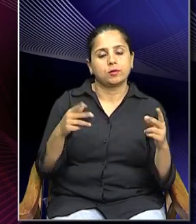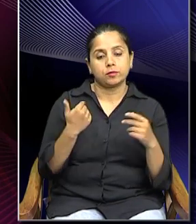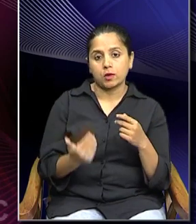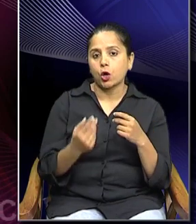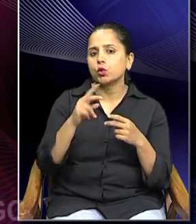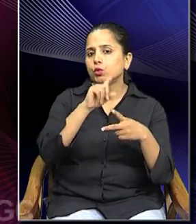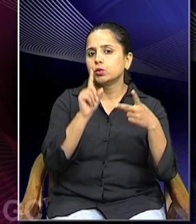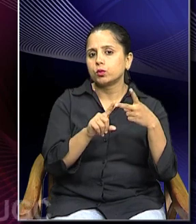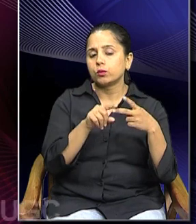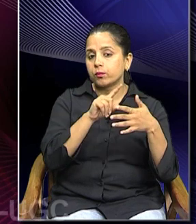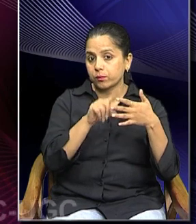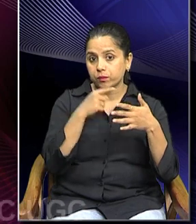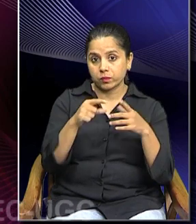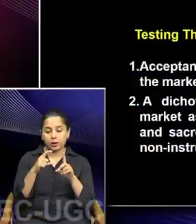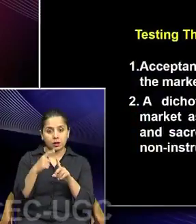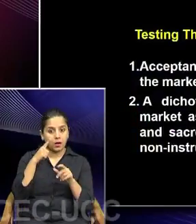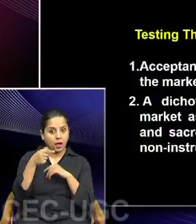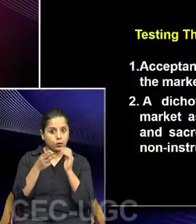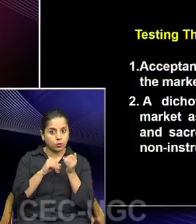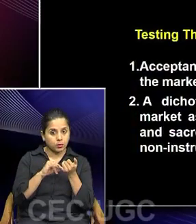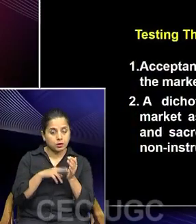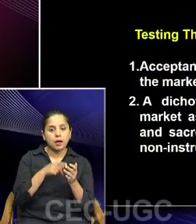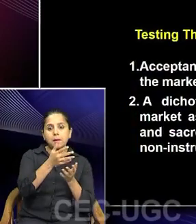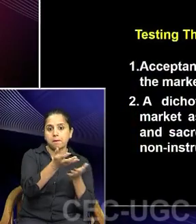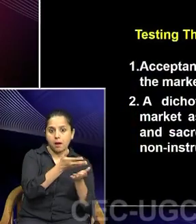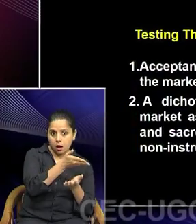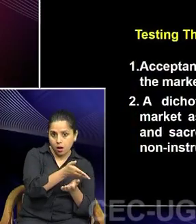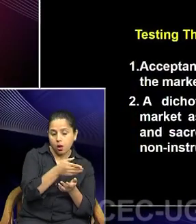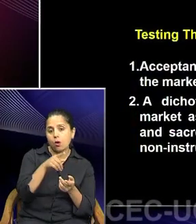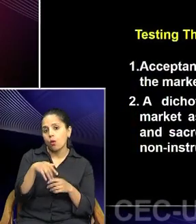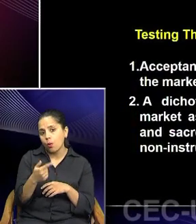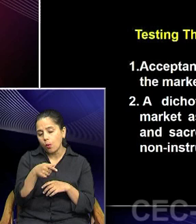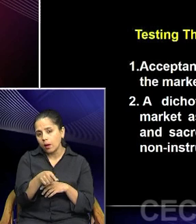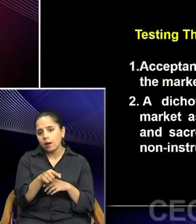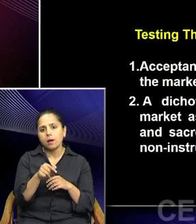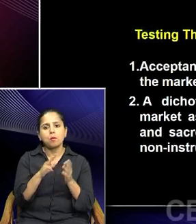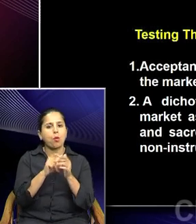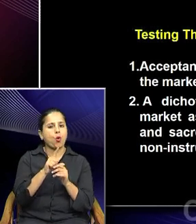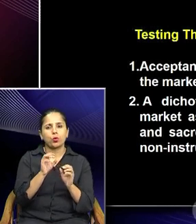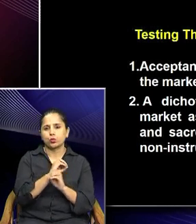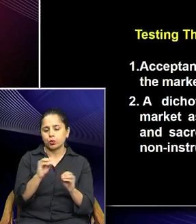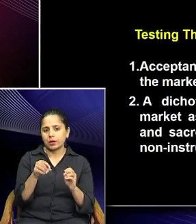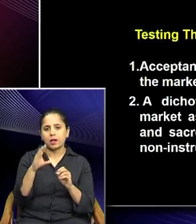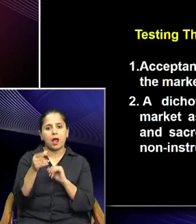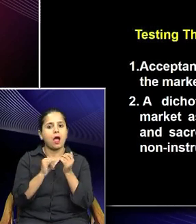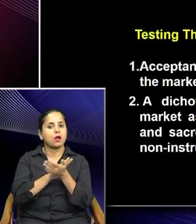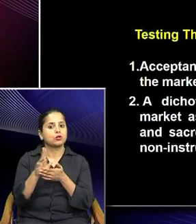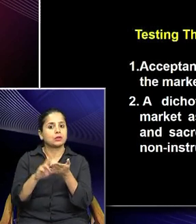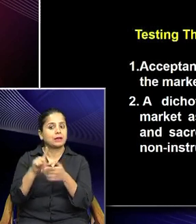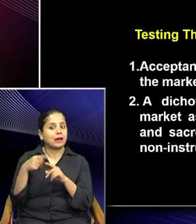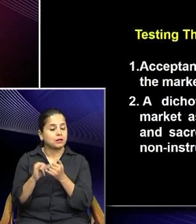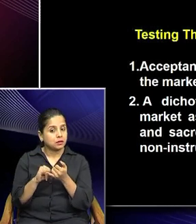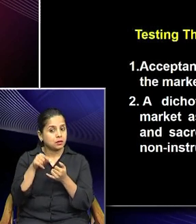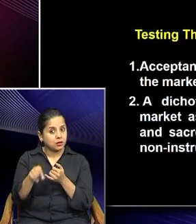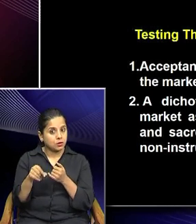two, a dichotomization between the market as an amoral cash nexus and